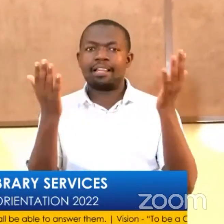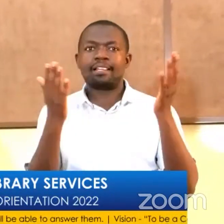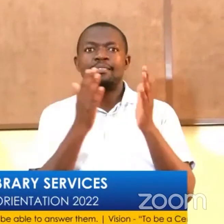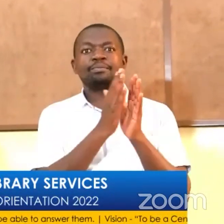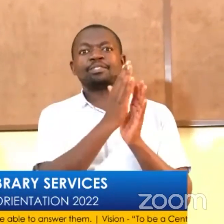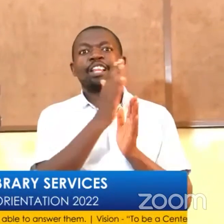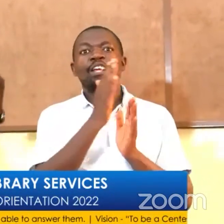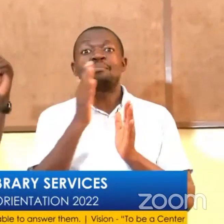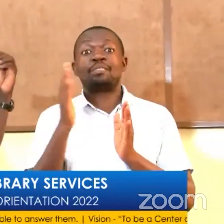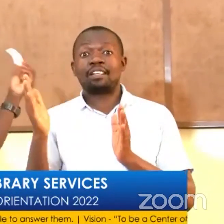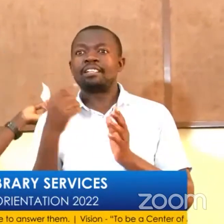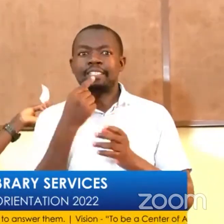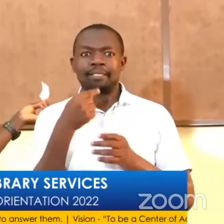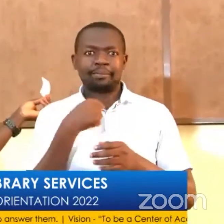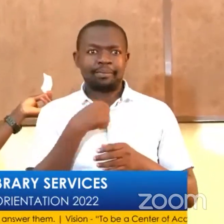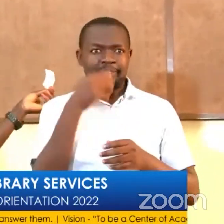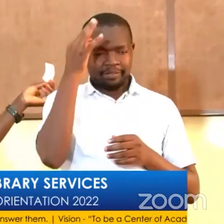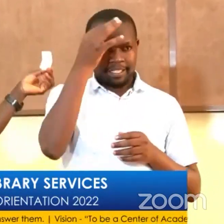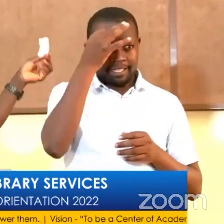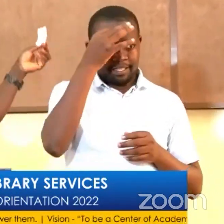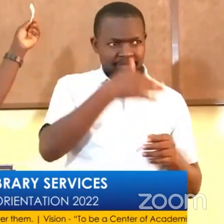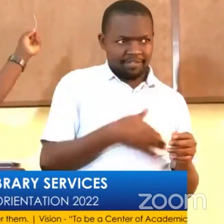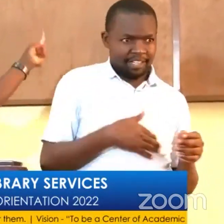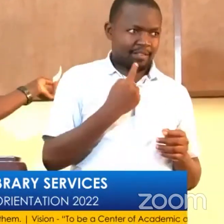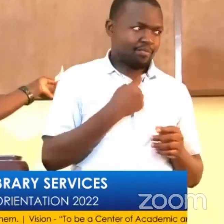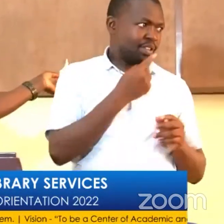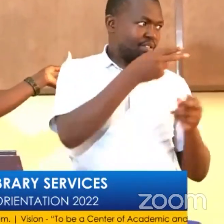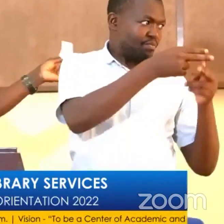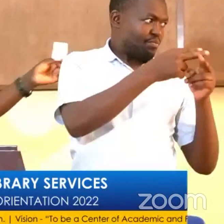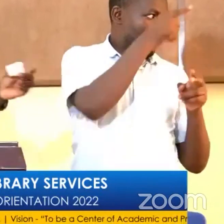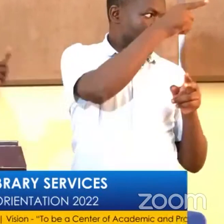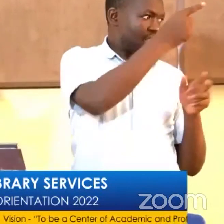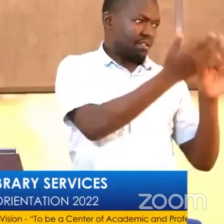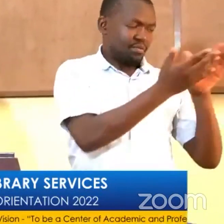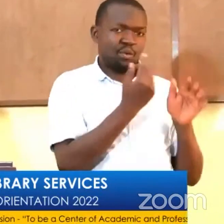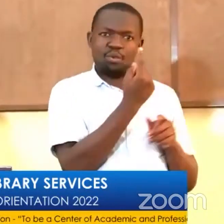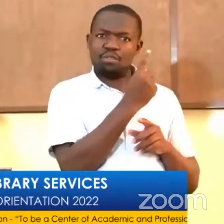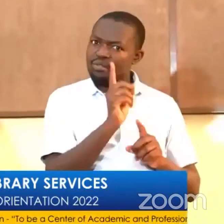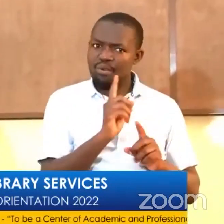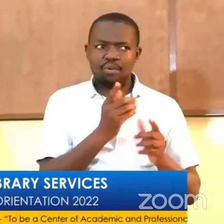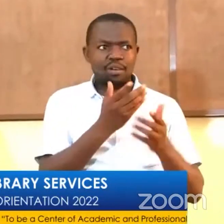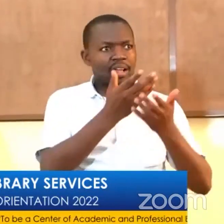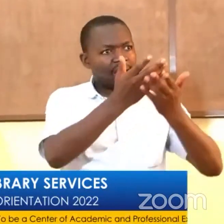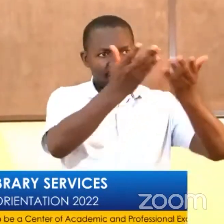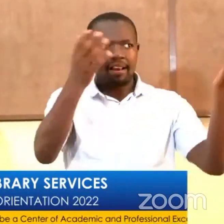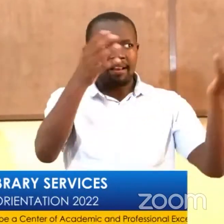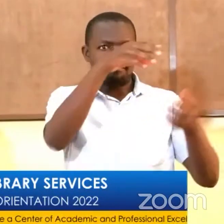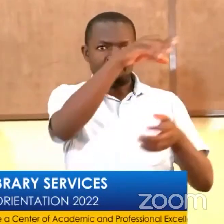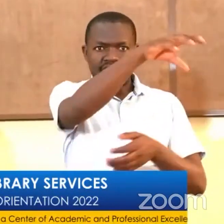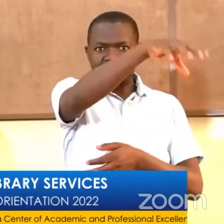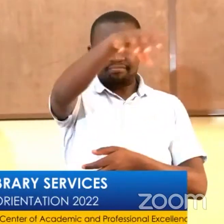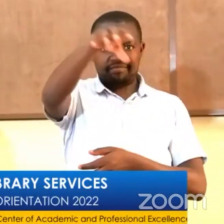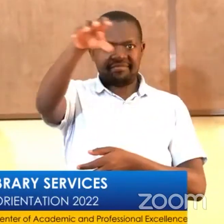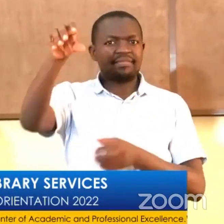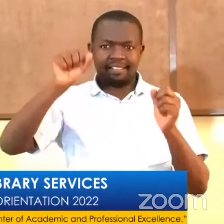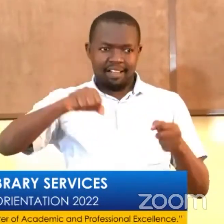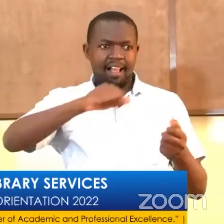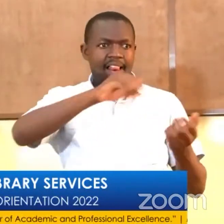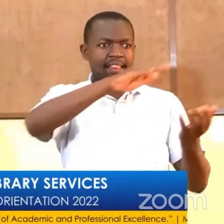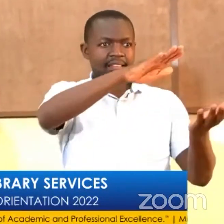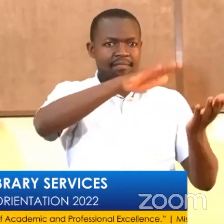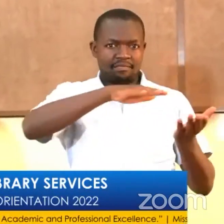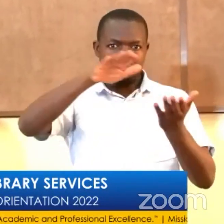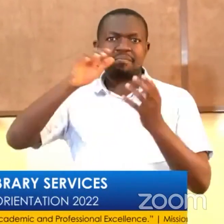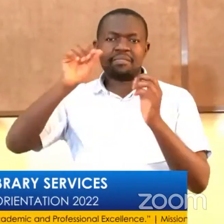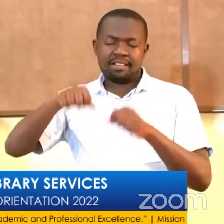that you belong to Faculty of Science, so you can only borrow from there. In any of our service centers, you can borrow what you